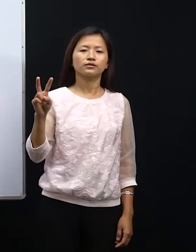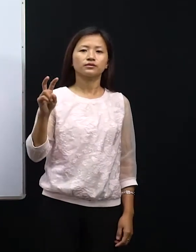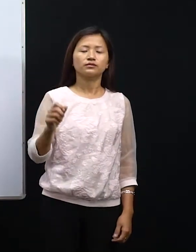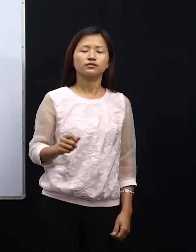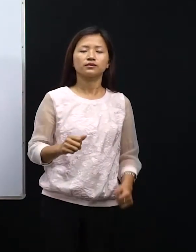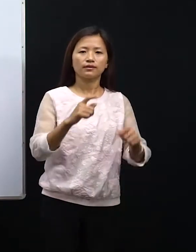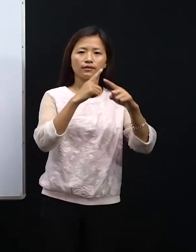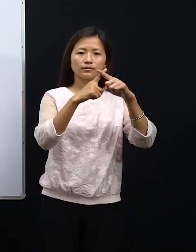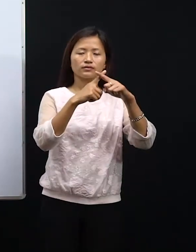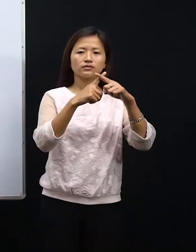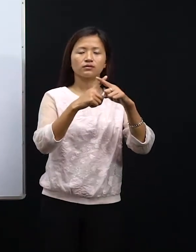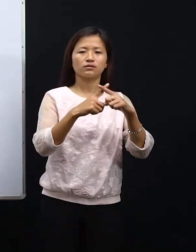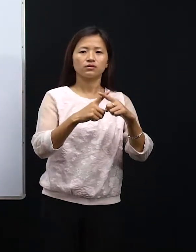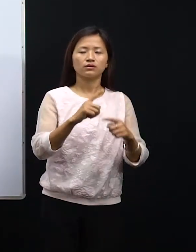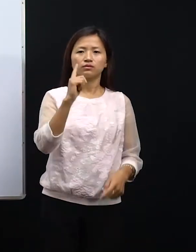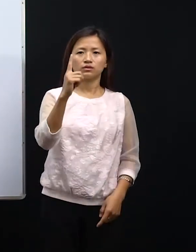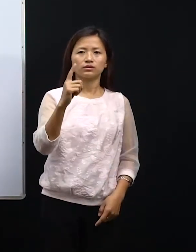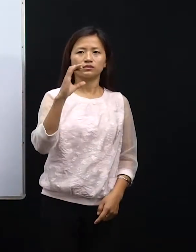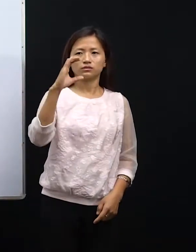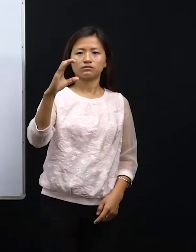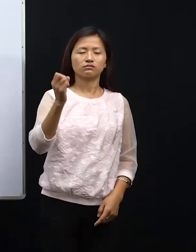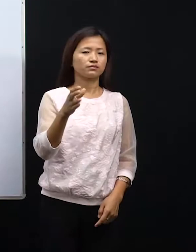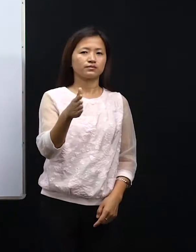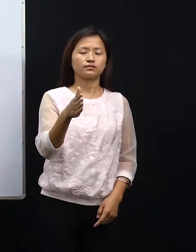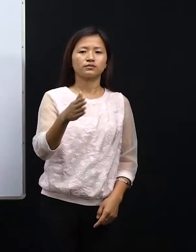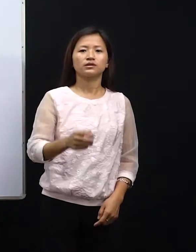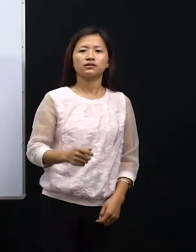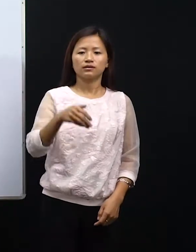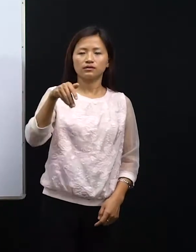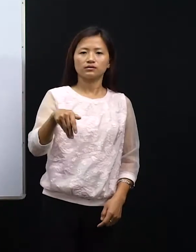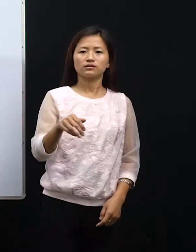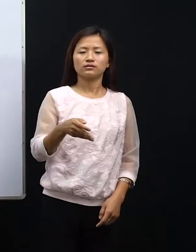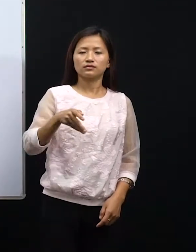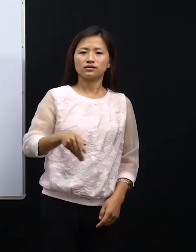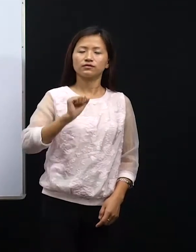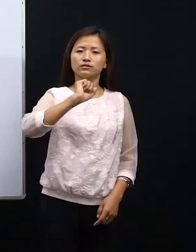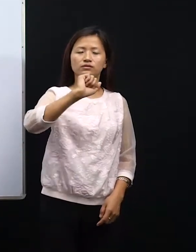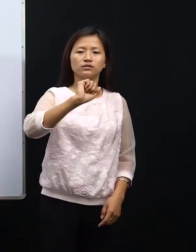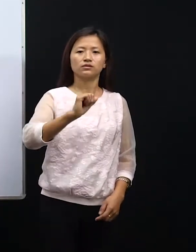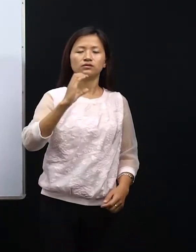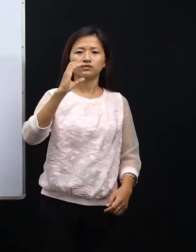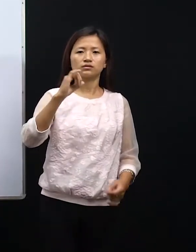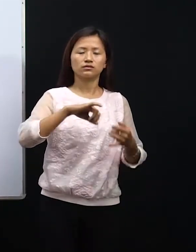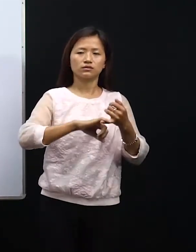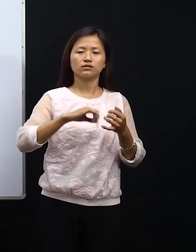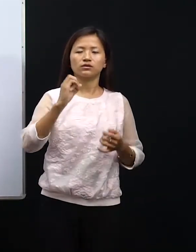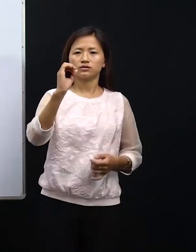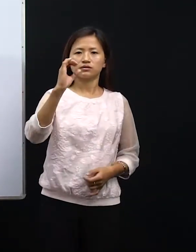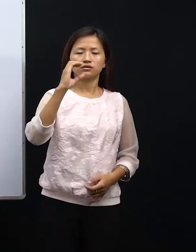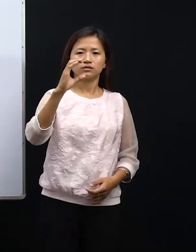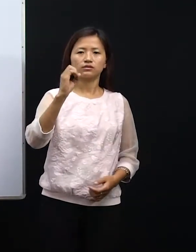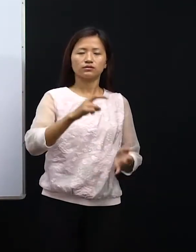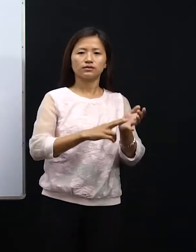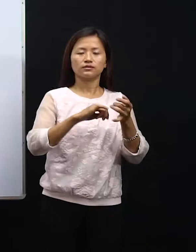1. So 1 has no coefficient, okay, it itself is a constant, so we will not consider 1 as